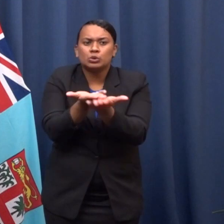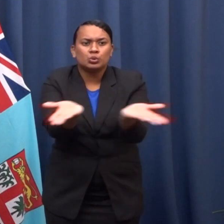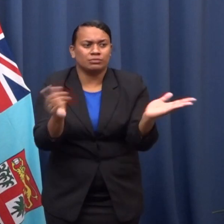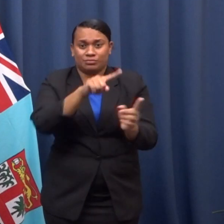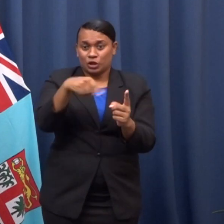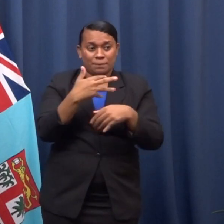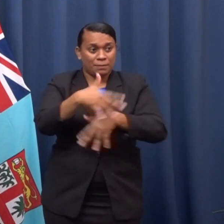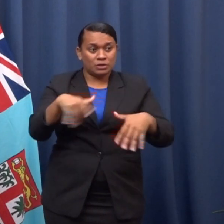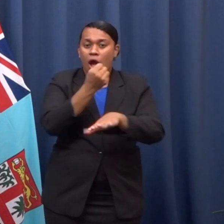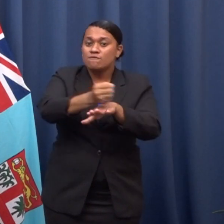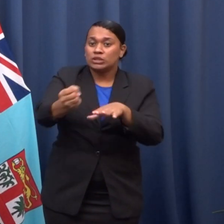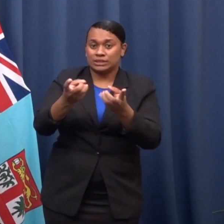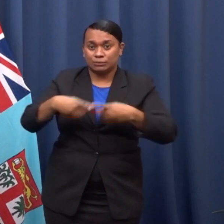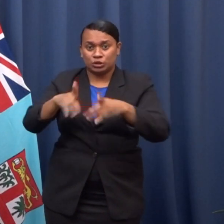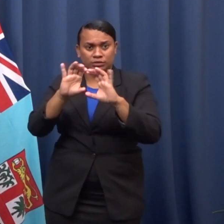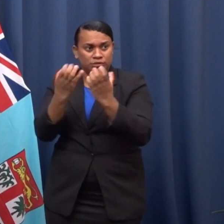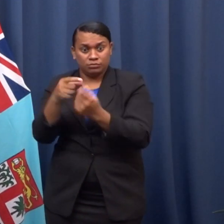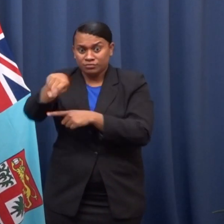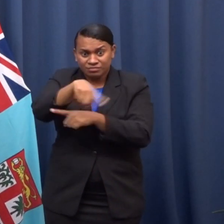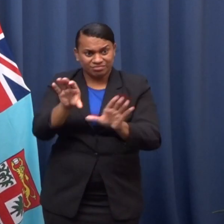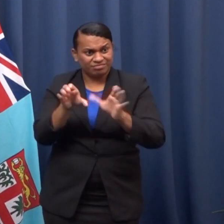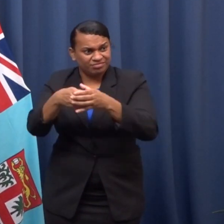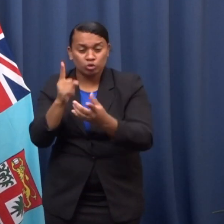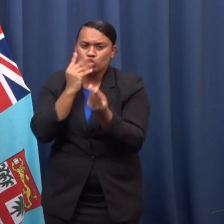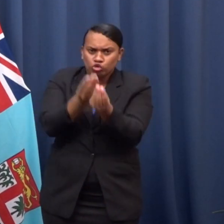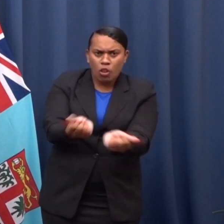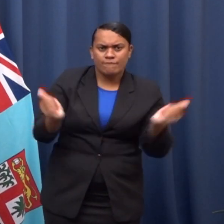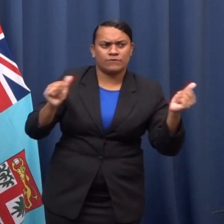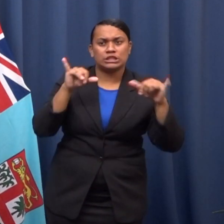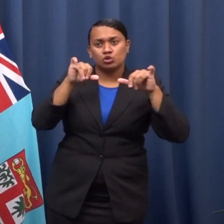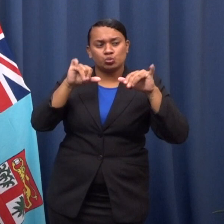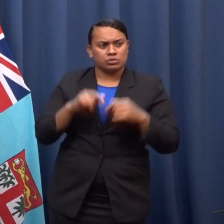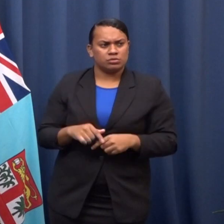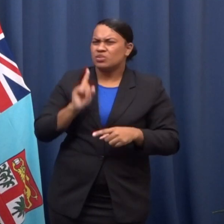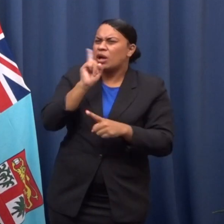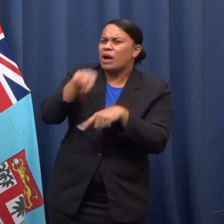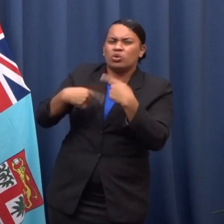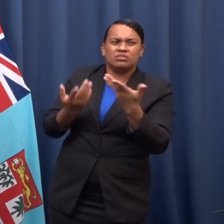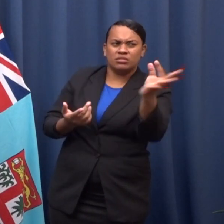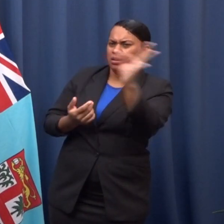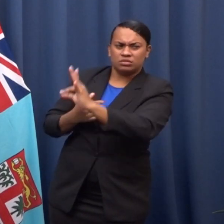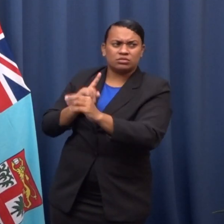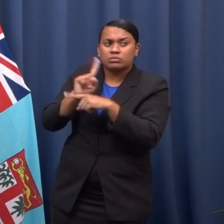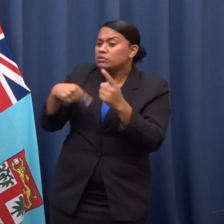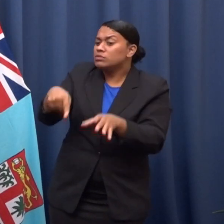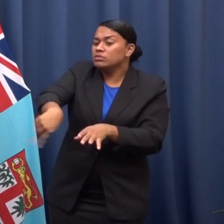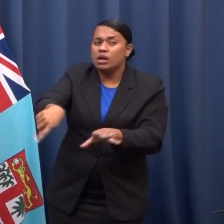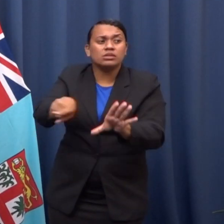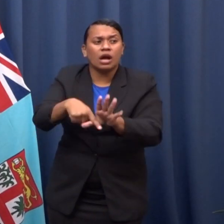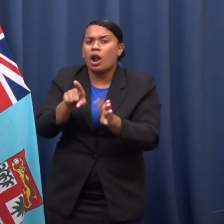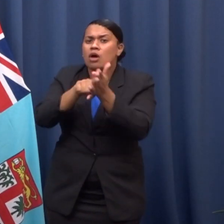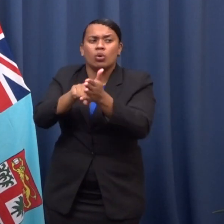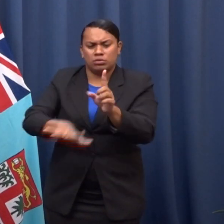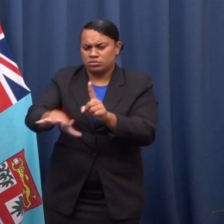in addressing that issue and getting the message out. What about inside Lotoka restricted zone? What do your officers find? Are people